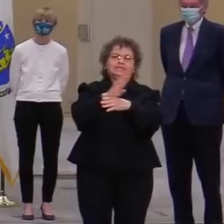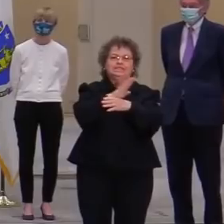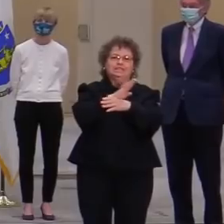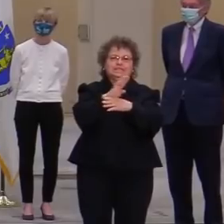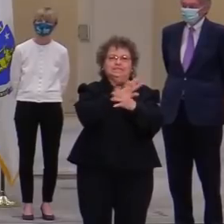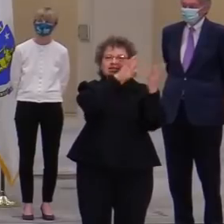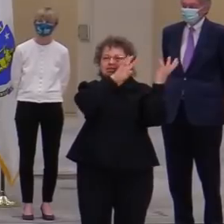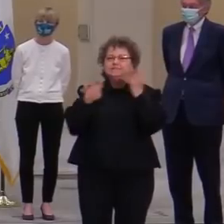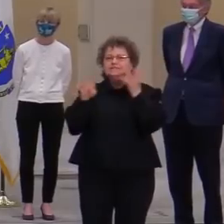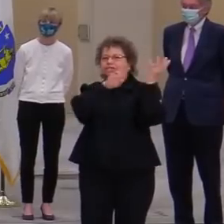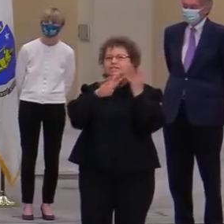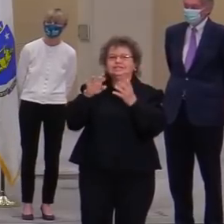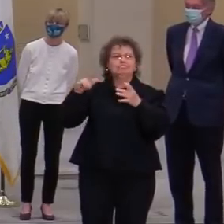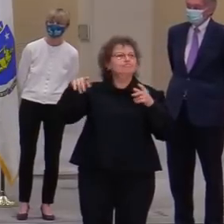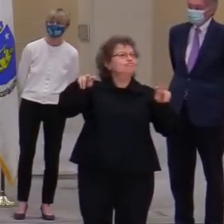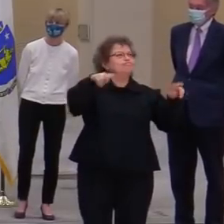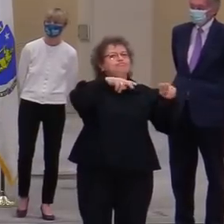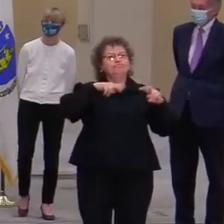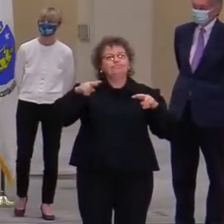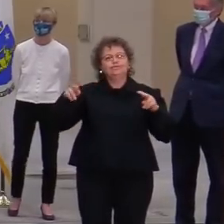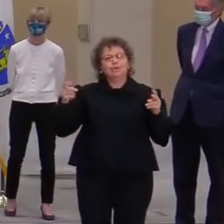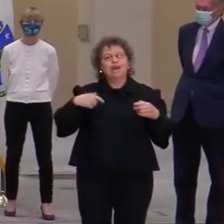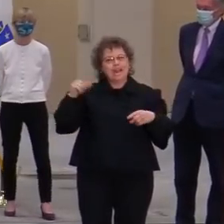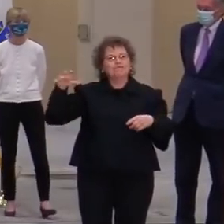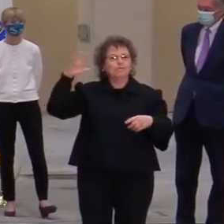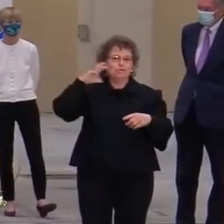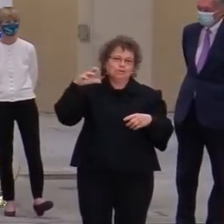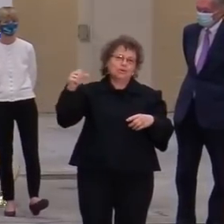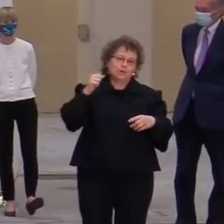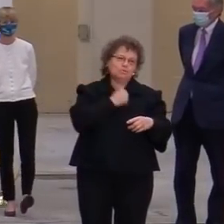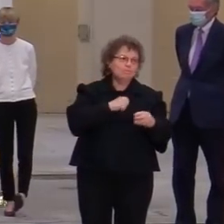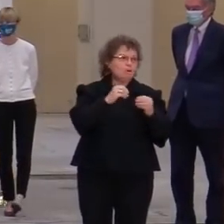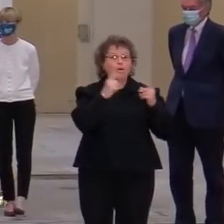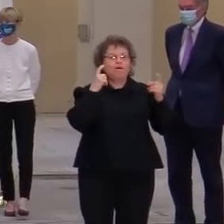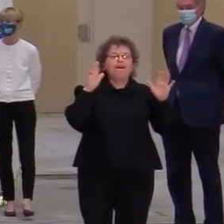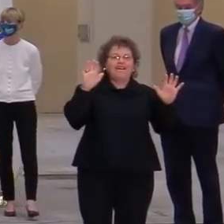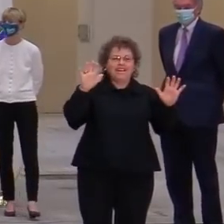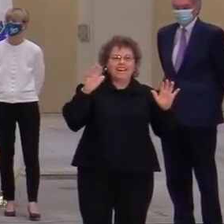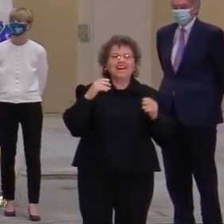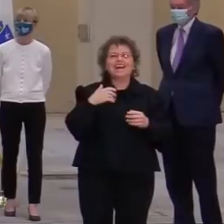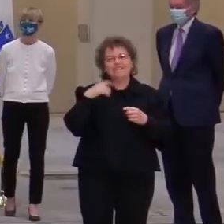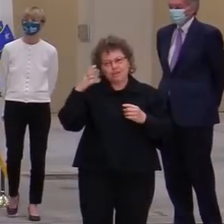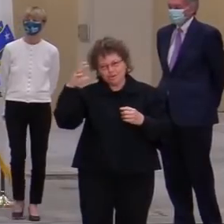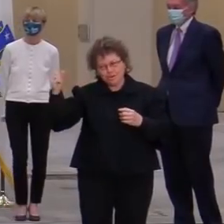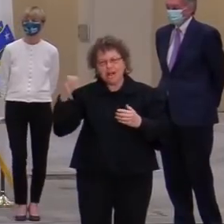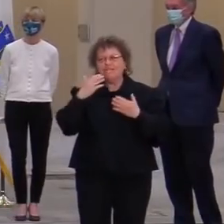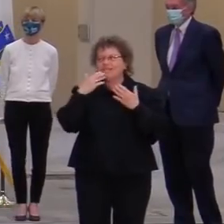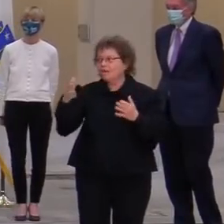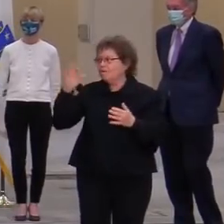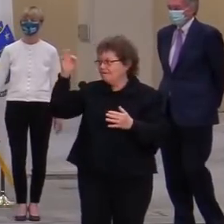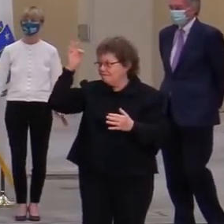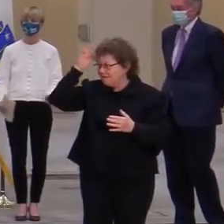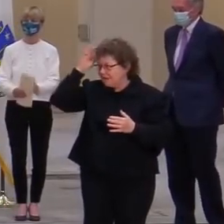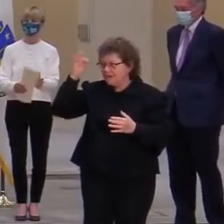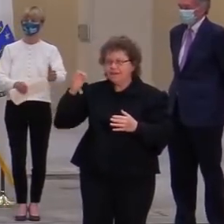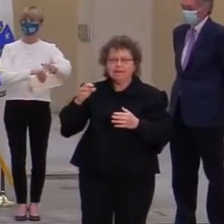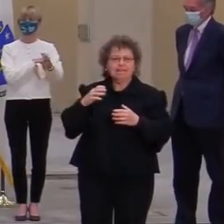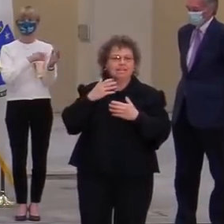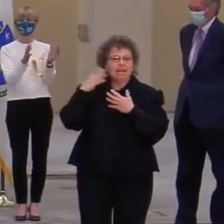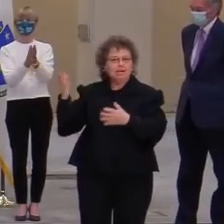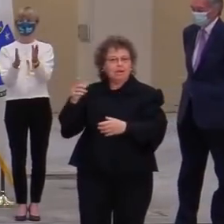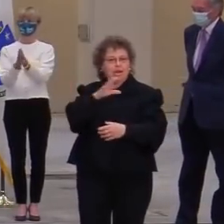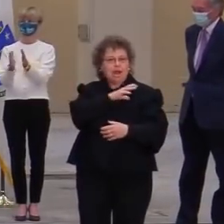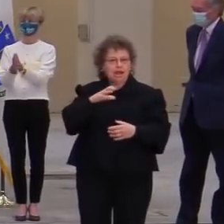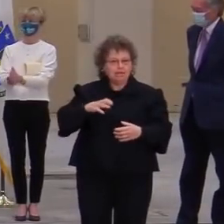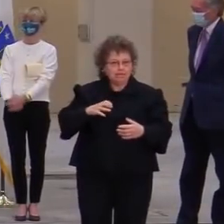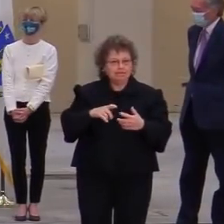I do have to go, so I apologize. But thank you again to the feds and to our congressional delegation. And Director Walensky,